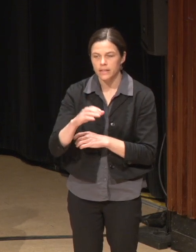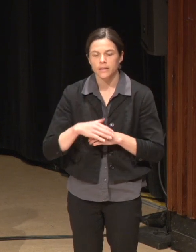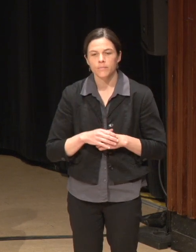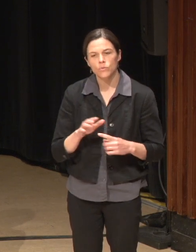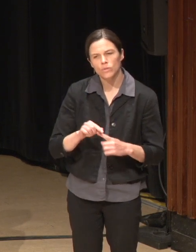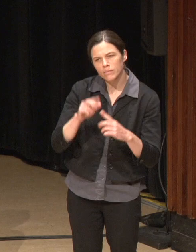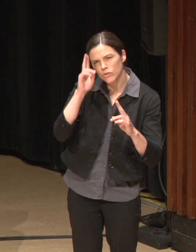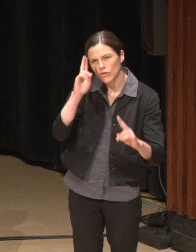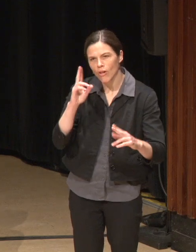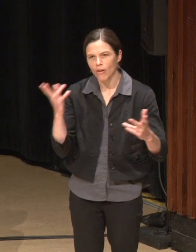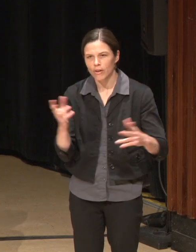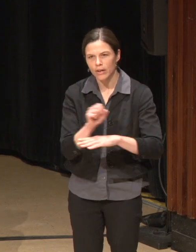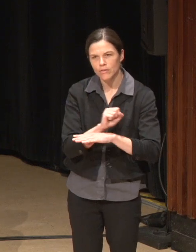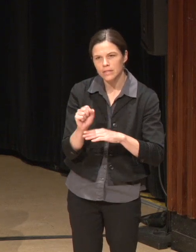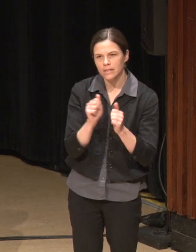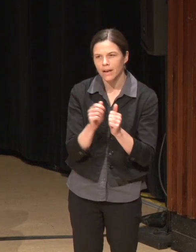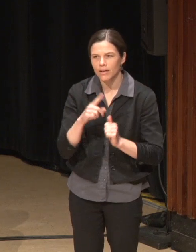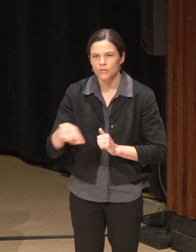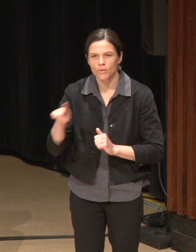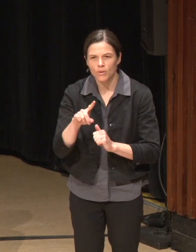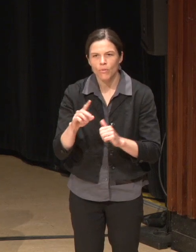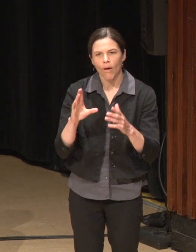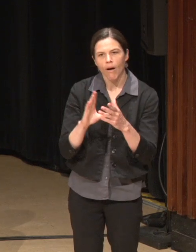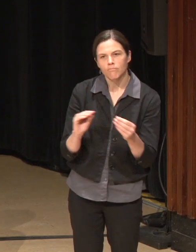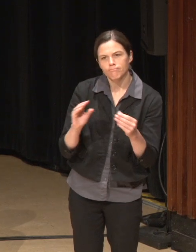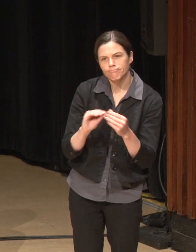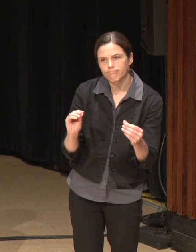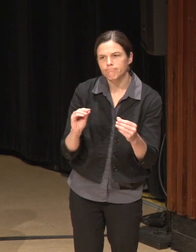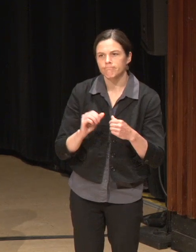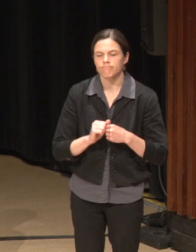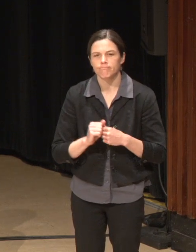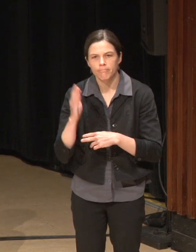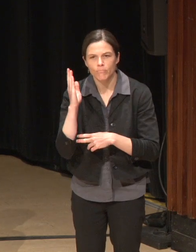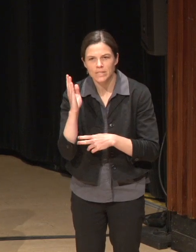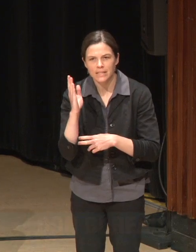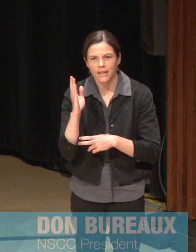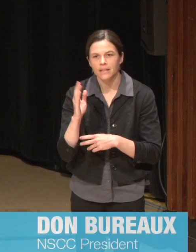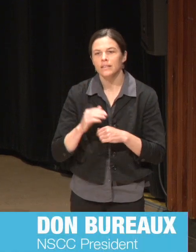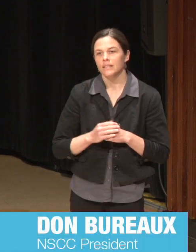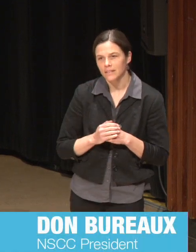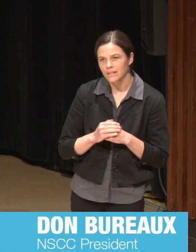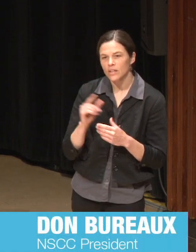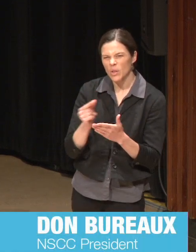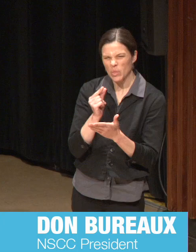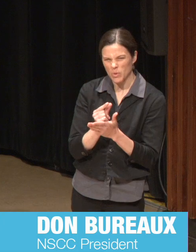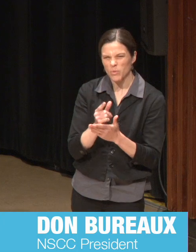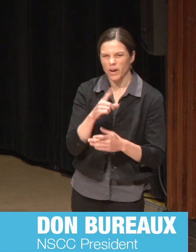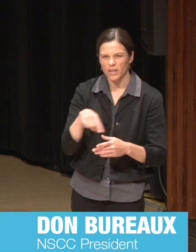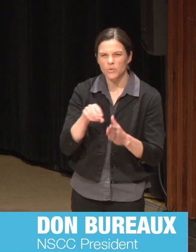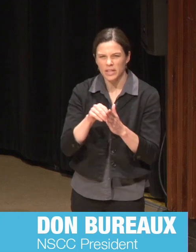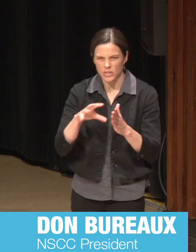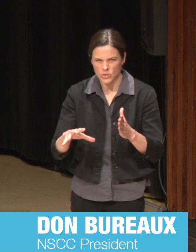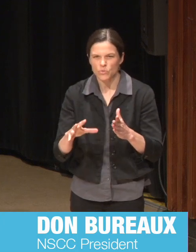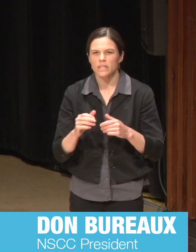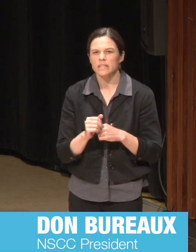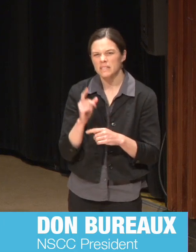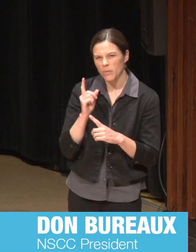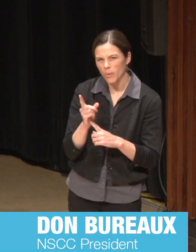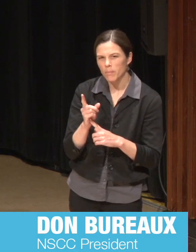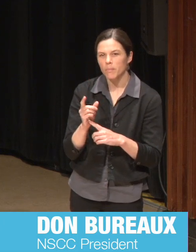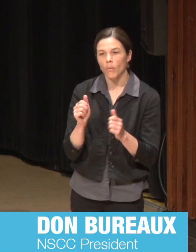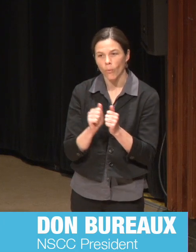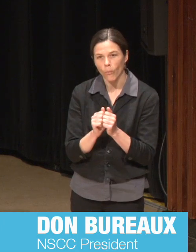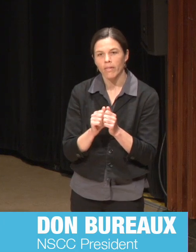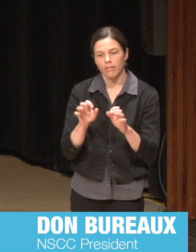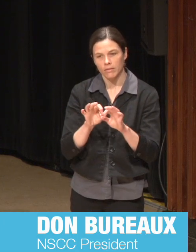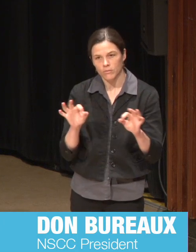this morning to share with you a few words, and in a moment to present to you our graduates in a minute with your certificate or your diploma.